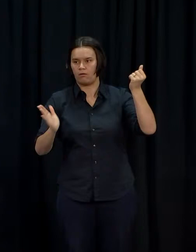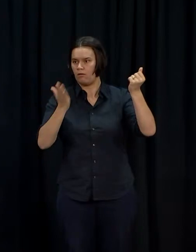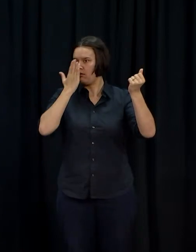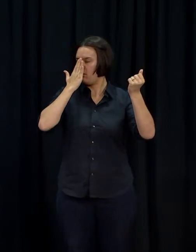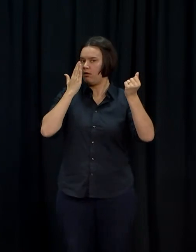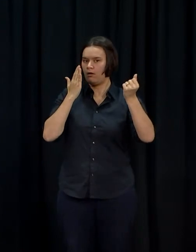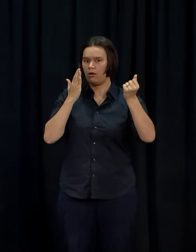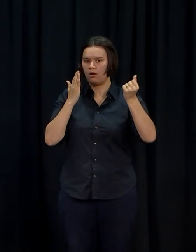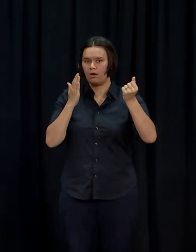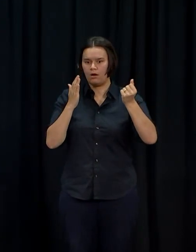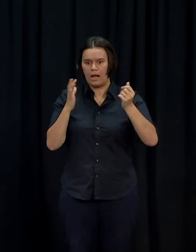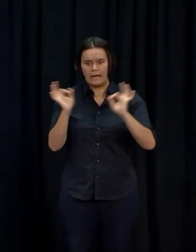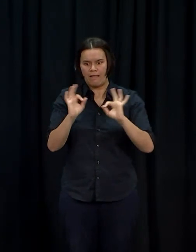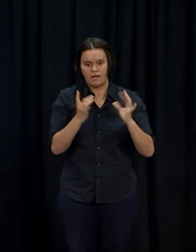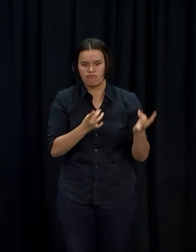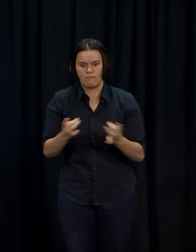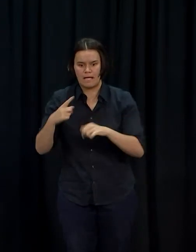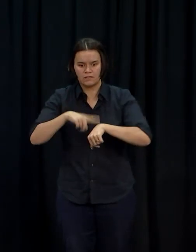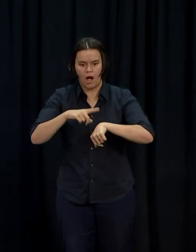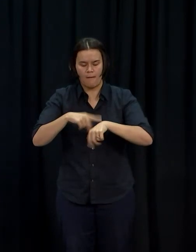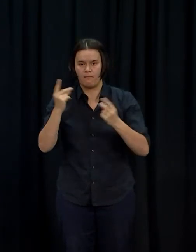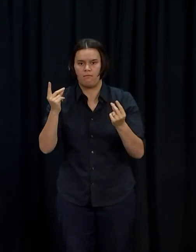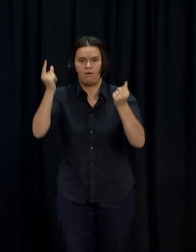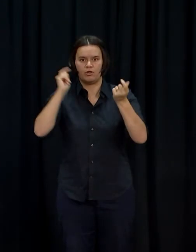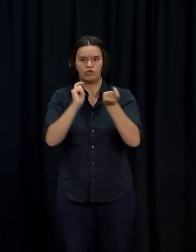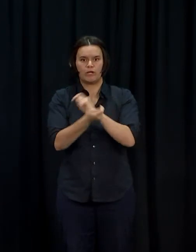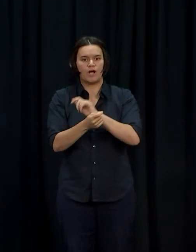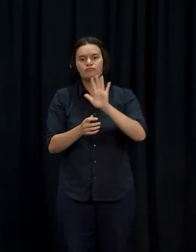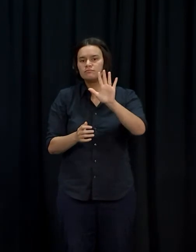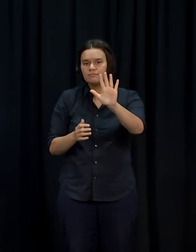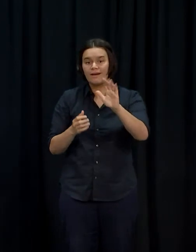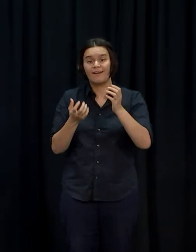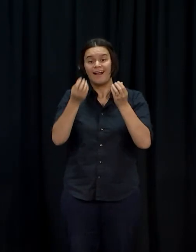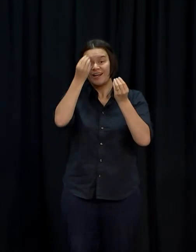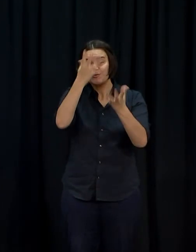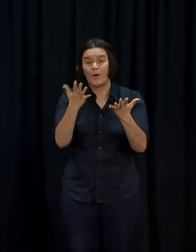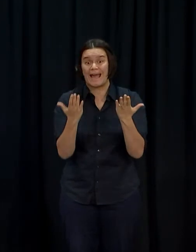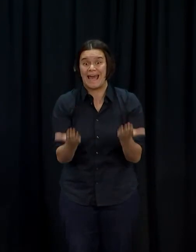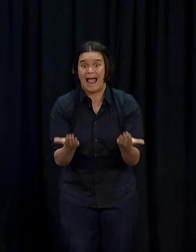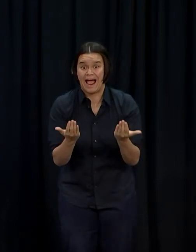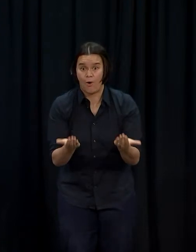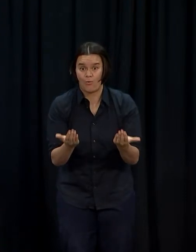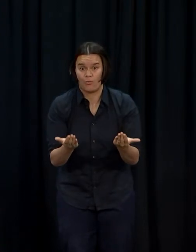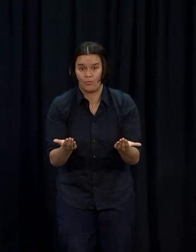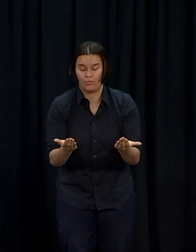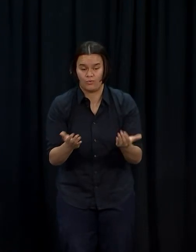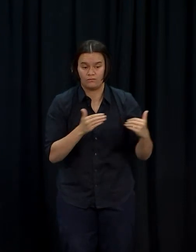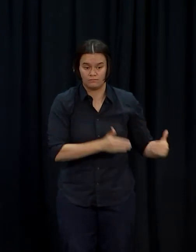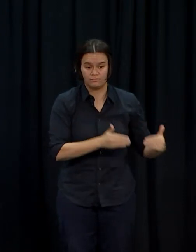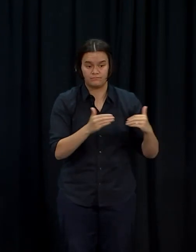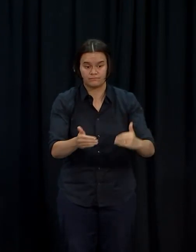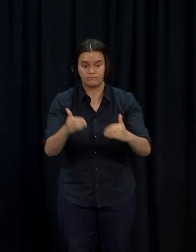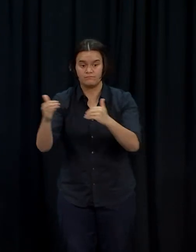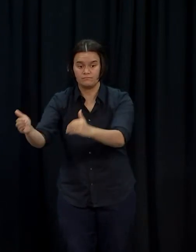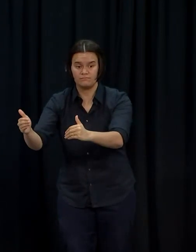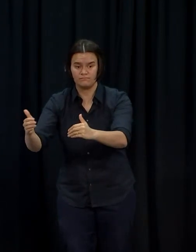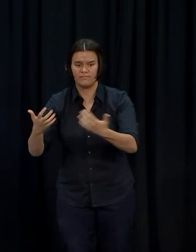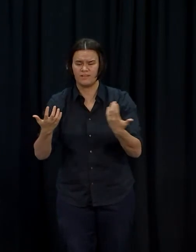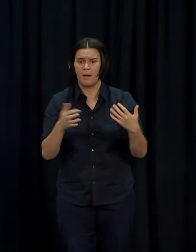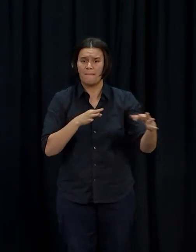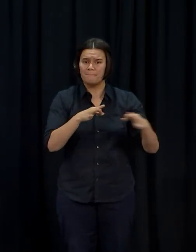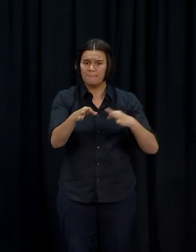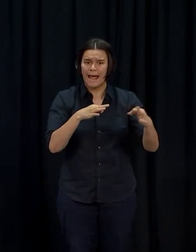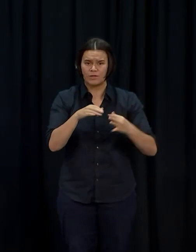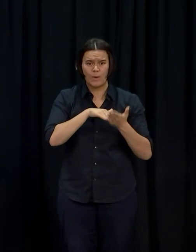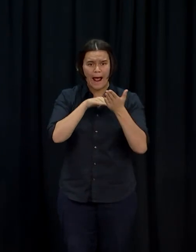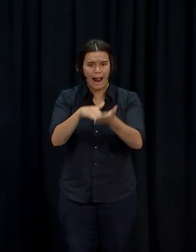see how within the red levels things might change. And it's an operational framework, isn't it? So it is mostly about how public health